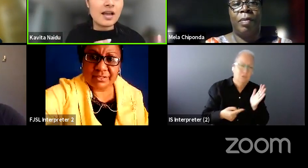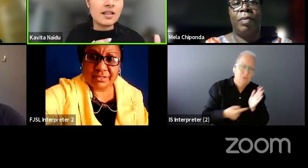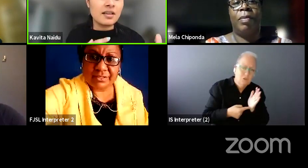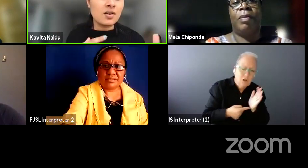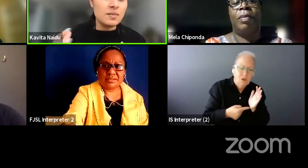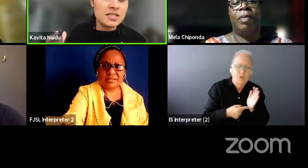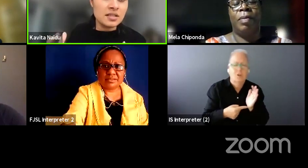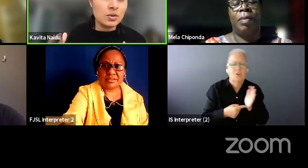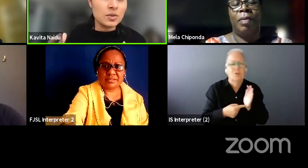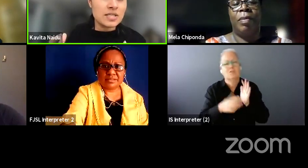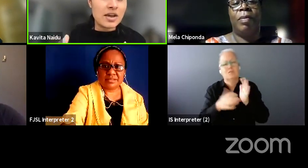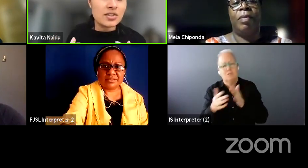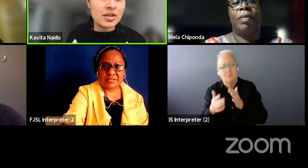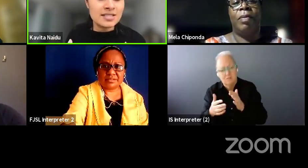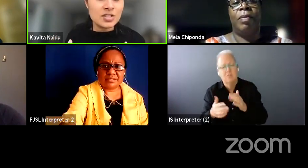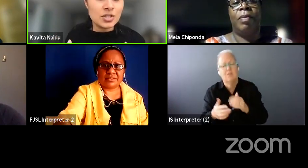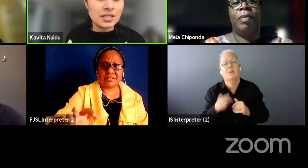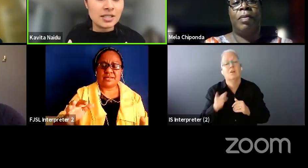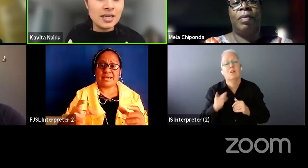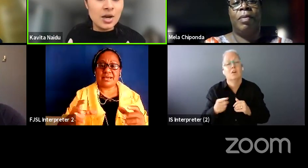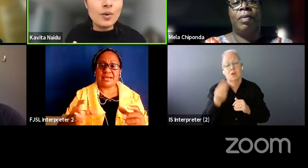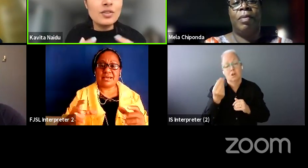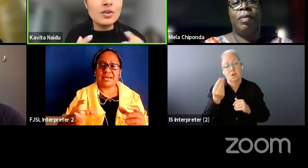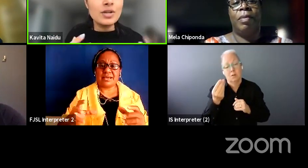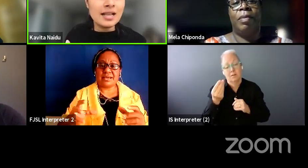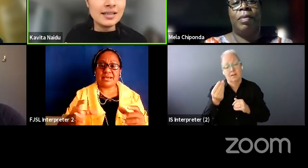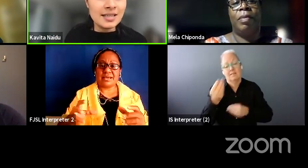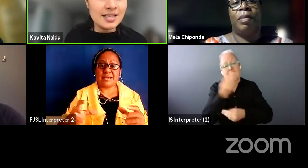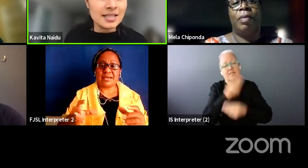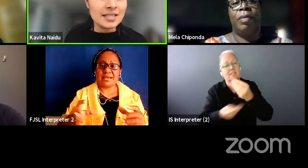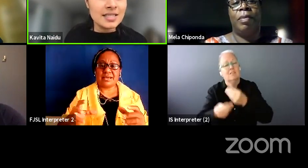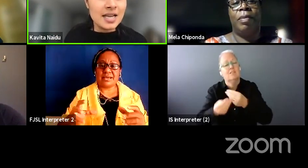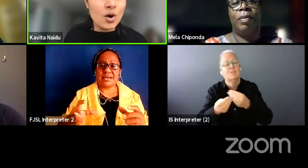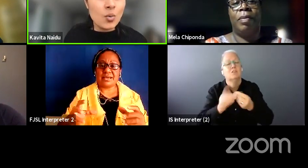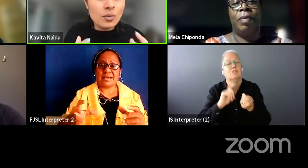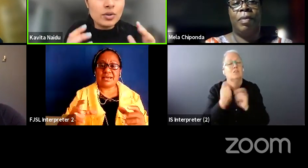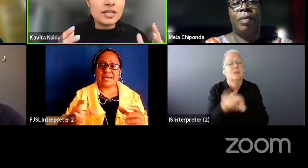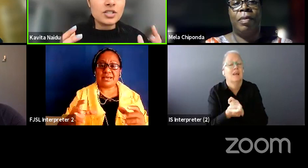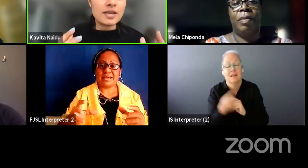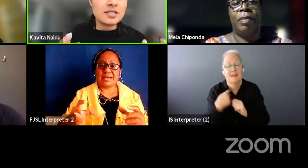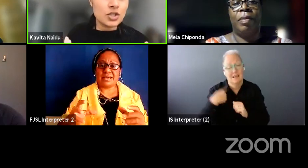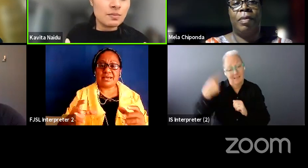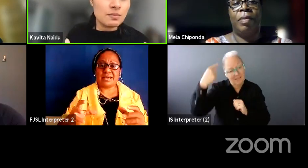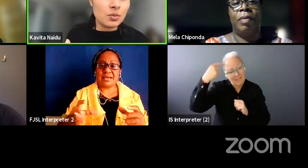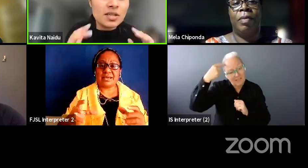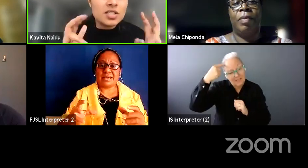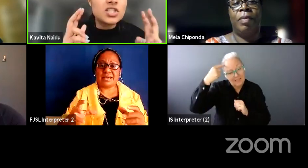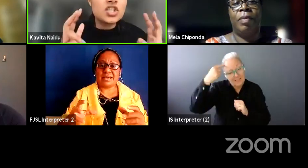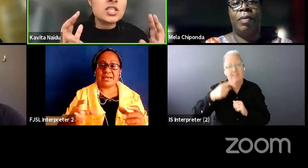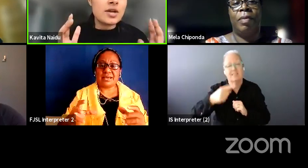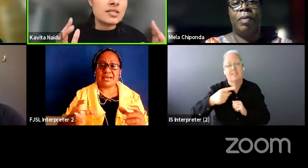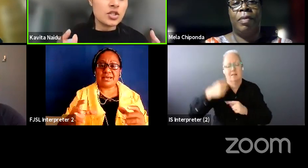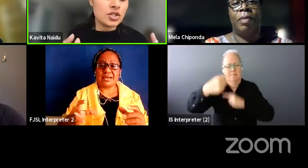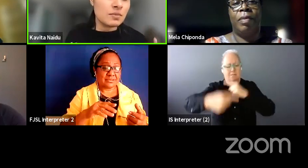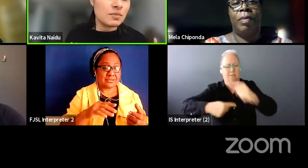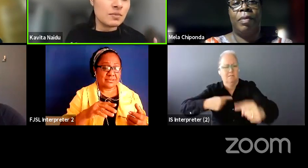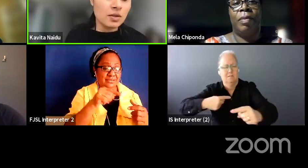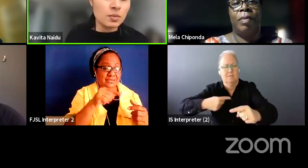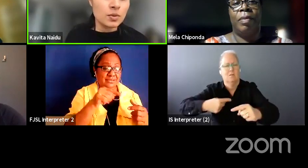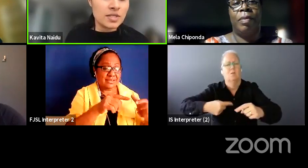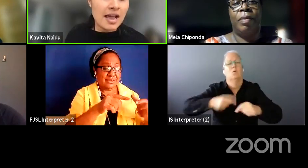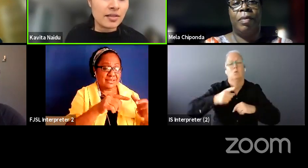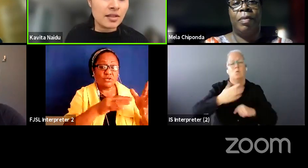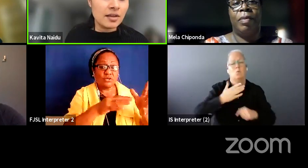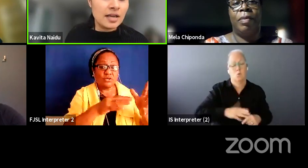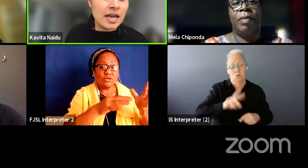that the economies in the global south transition, when the reality is, what would that transition mean? What does just transition mean in the